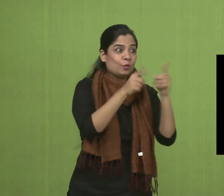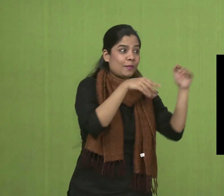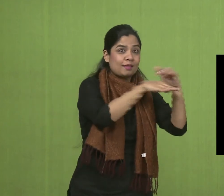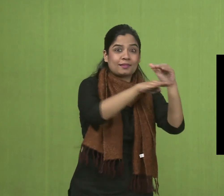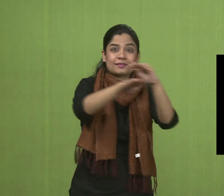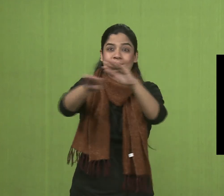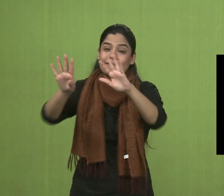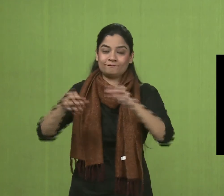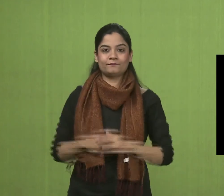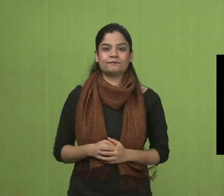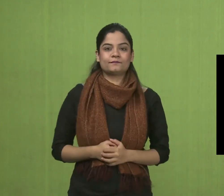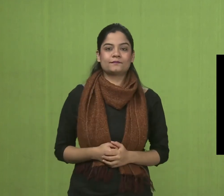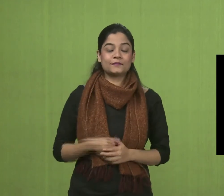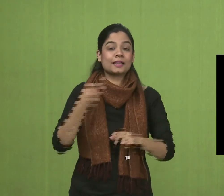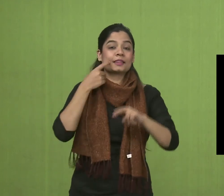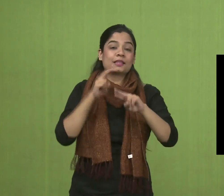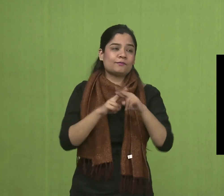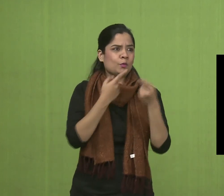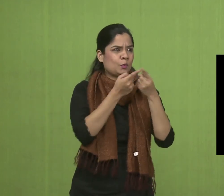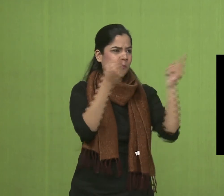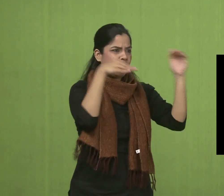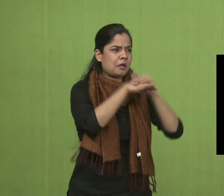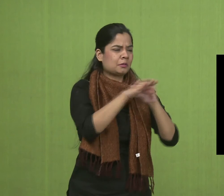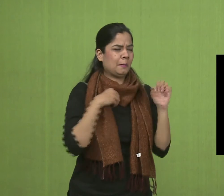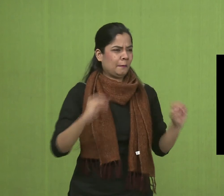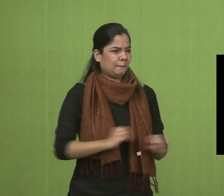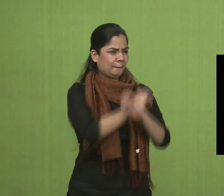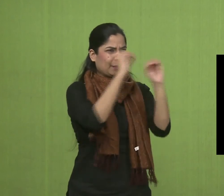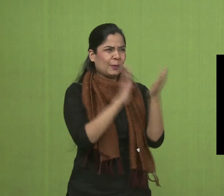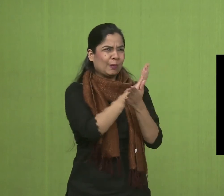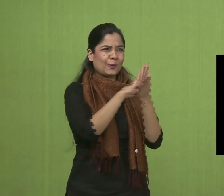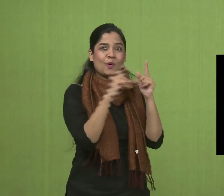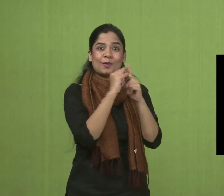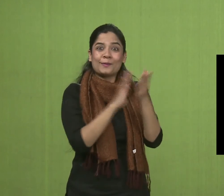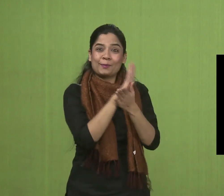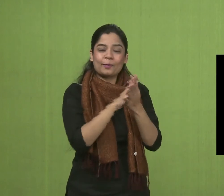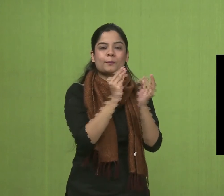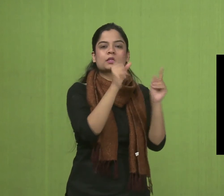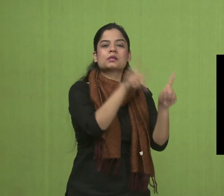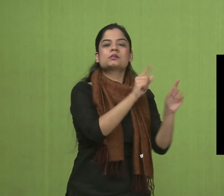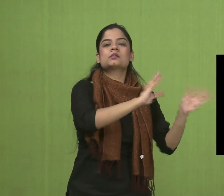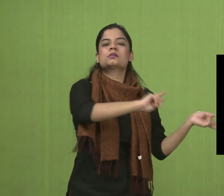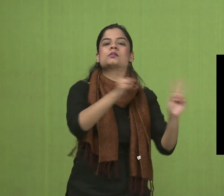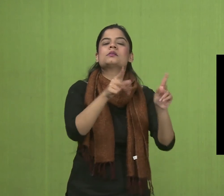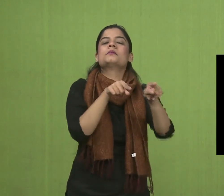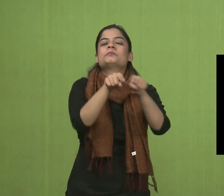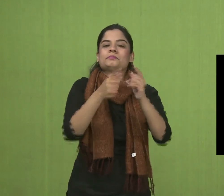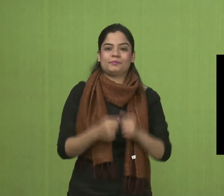in accordance to the activities that you are performing. For example, if you're not using a particular room, for example, there's dining table